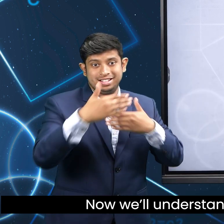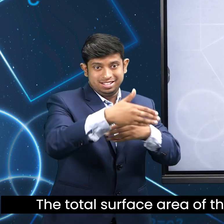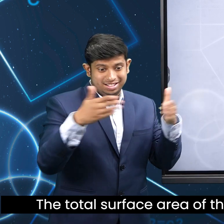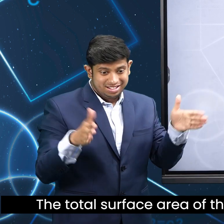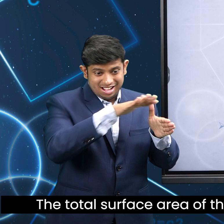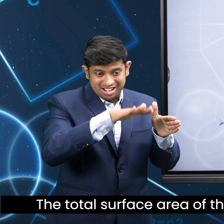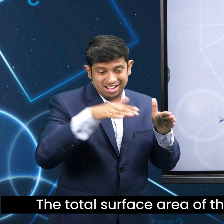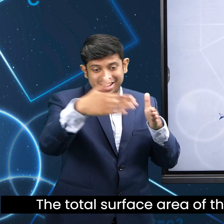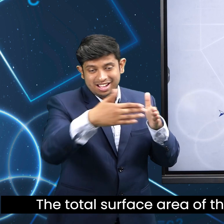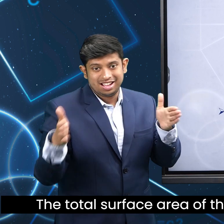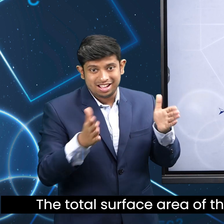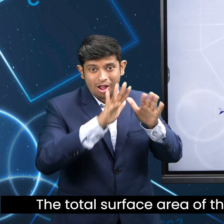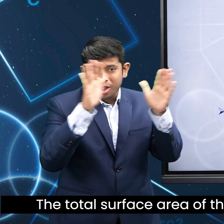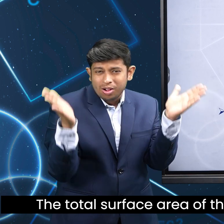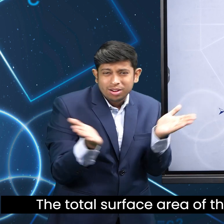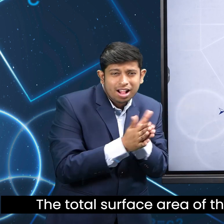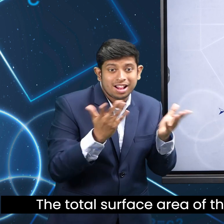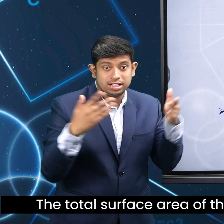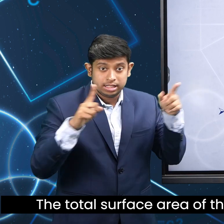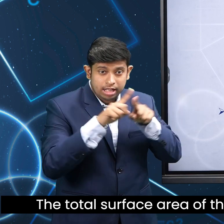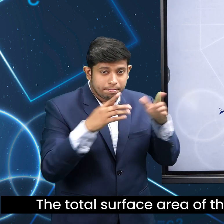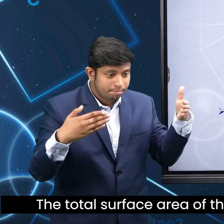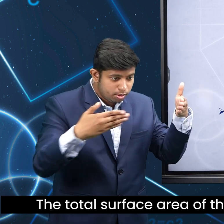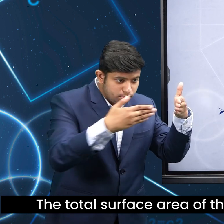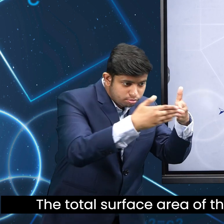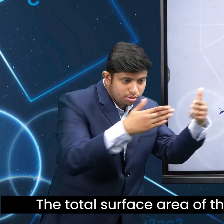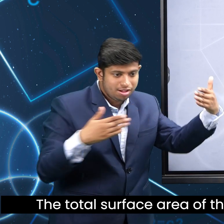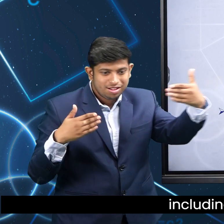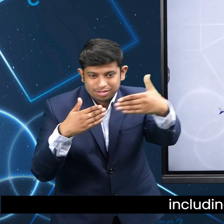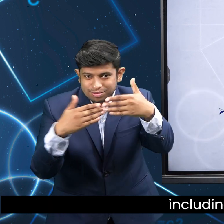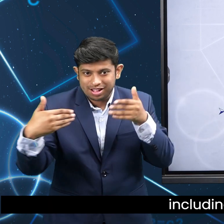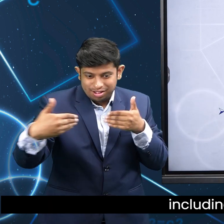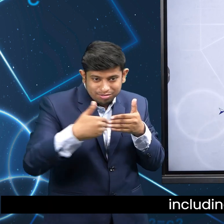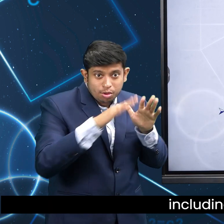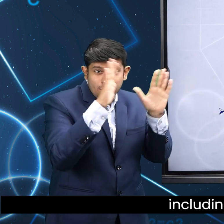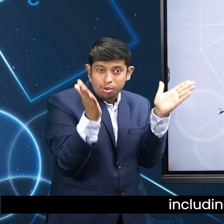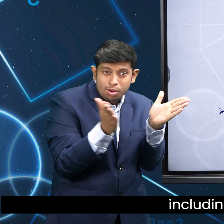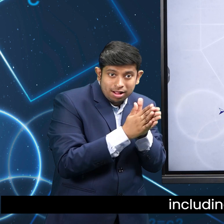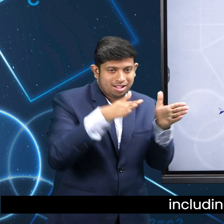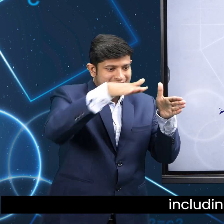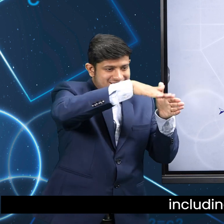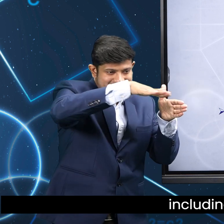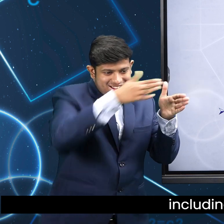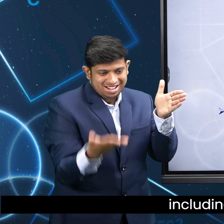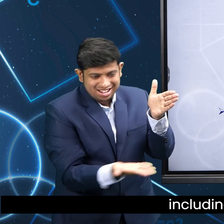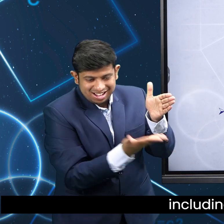The total surface area of the cuboid is the sum of all the vertical faces including top and bottom faces.